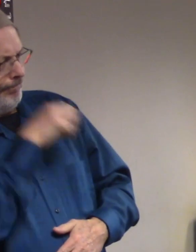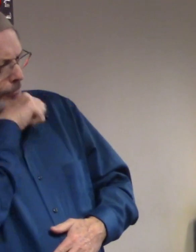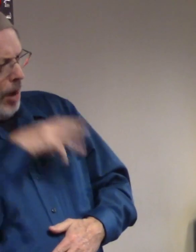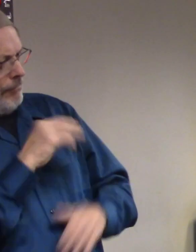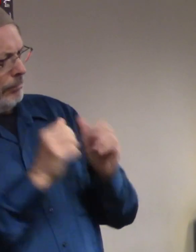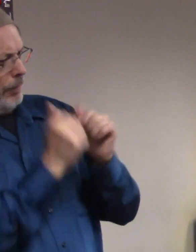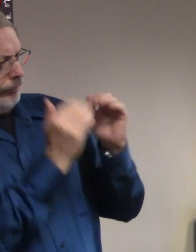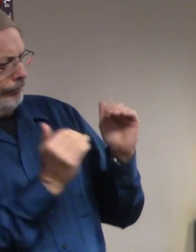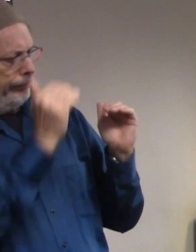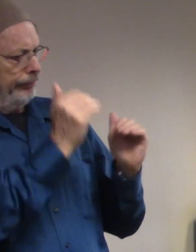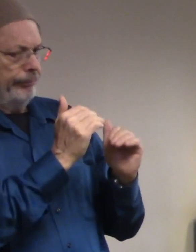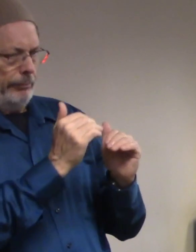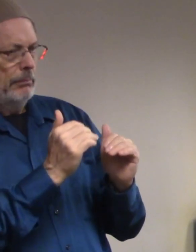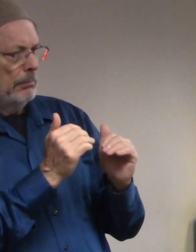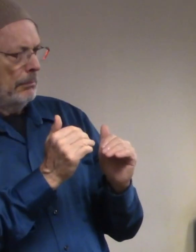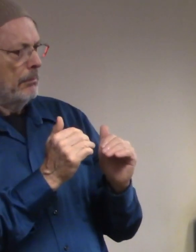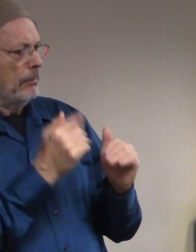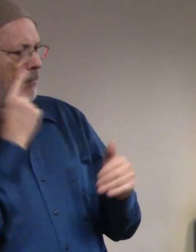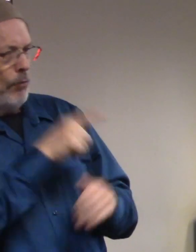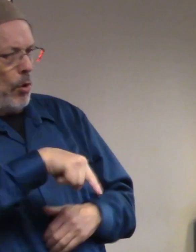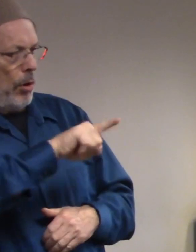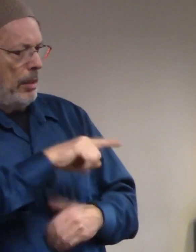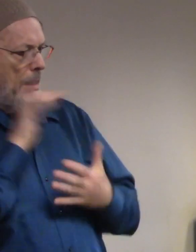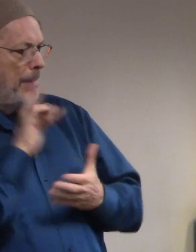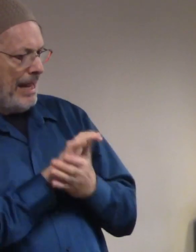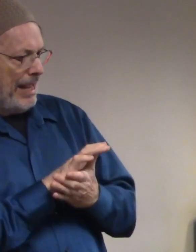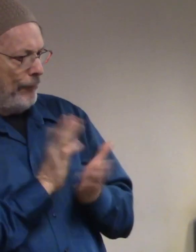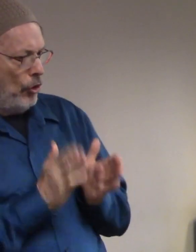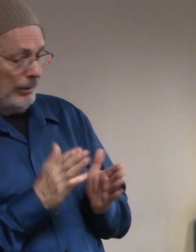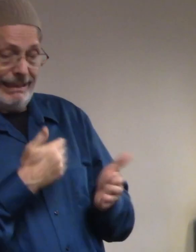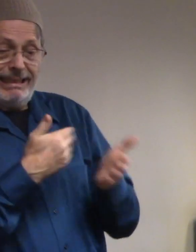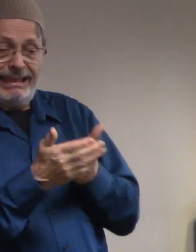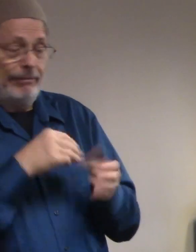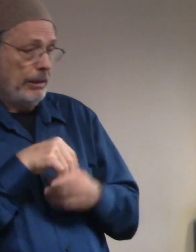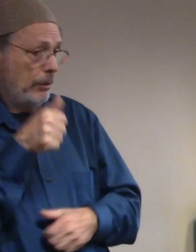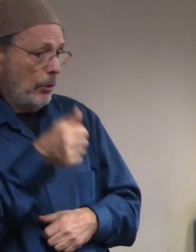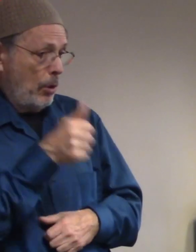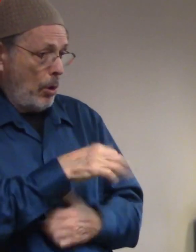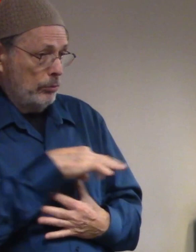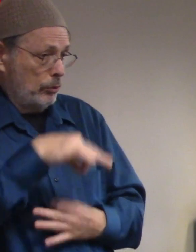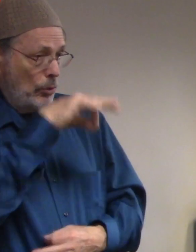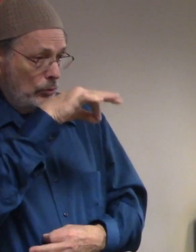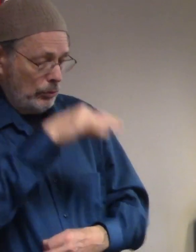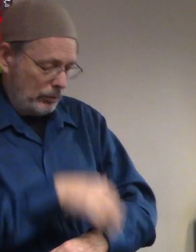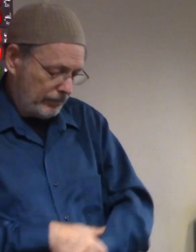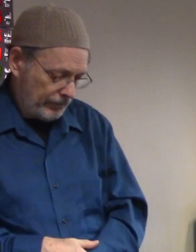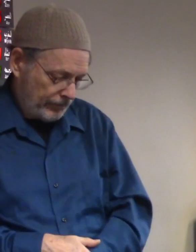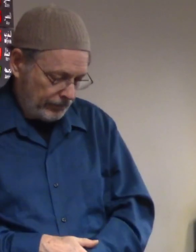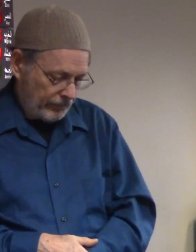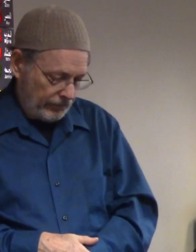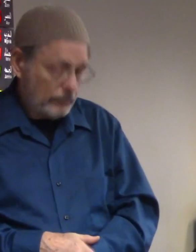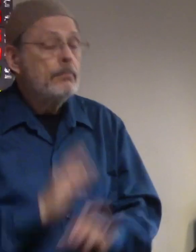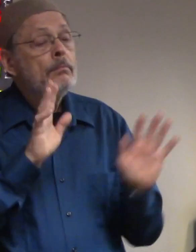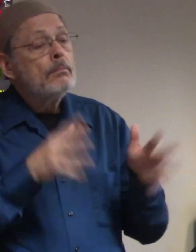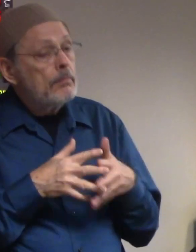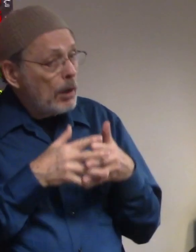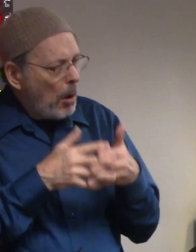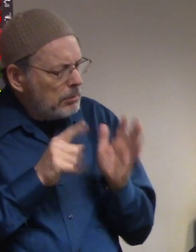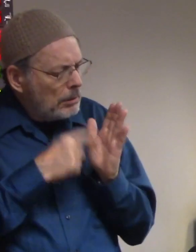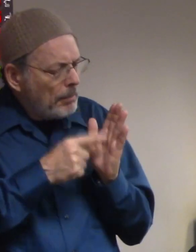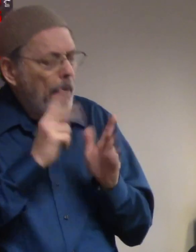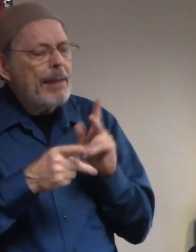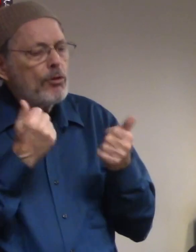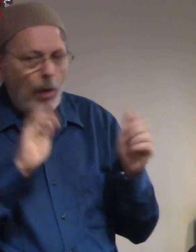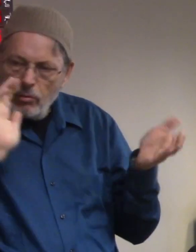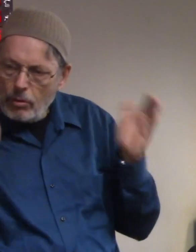priority over the believers, even in their own souls. Even in their own souls. The Quran, sometimes people